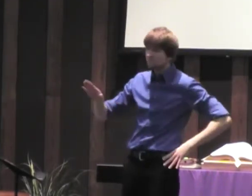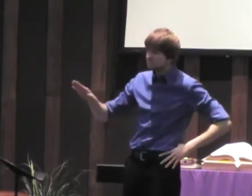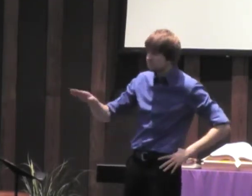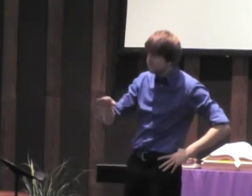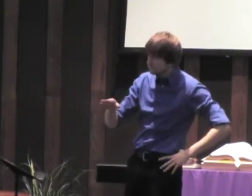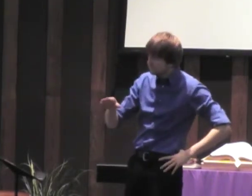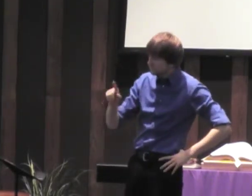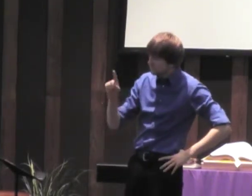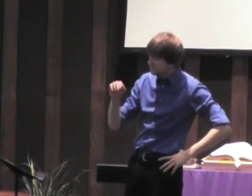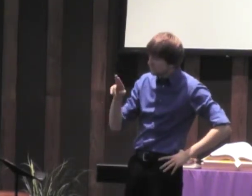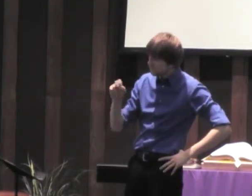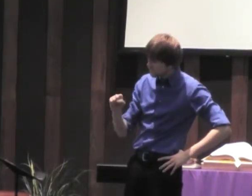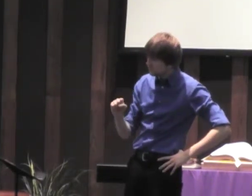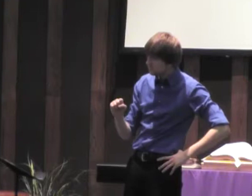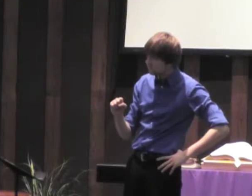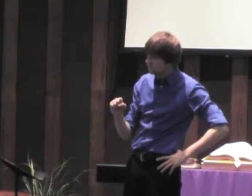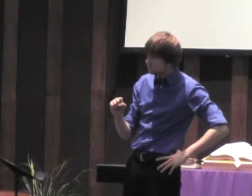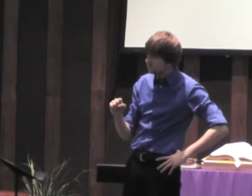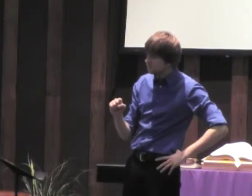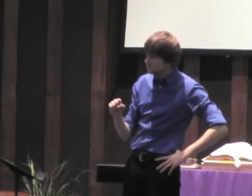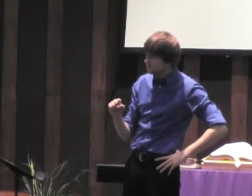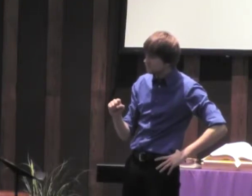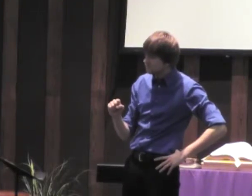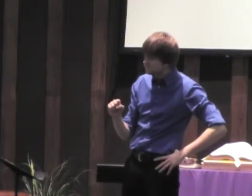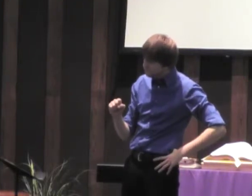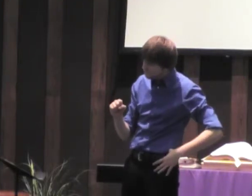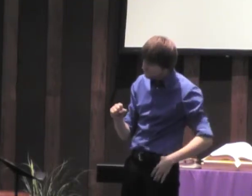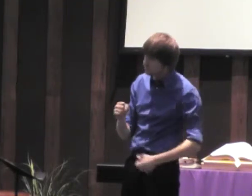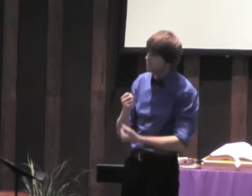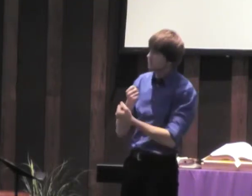And I told Jesus I would do this, and he stood and said, "Zacchaeus,